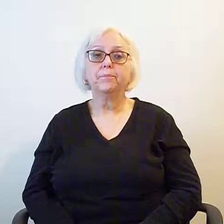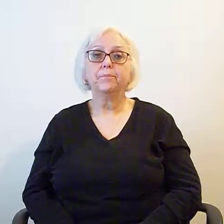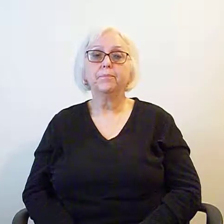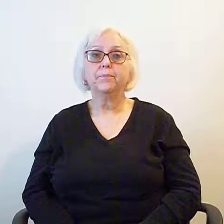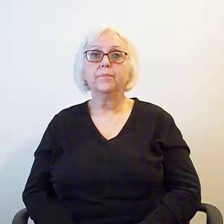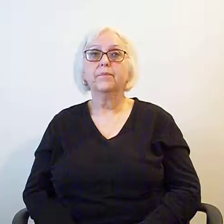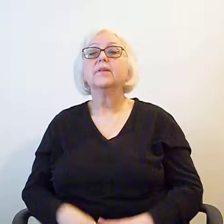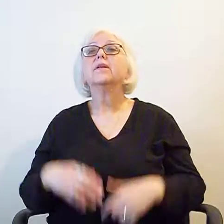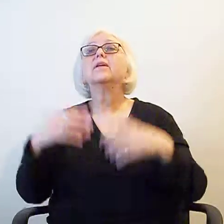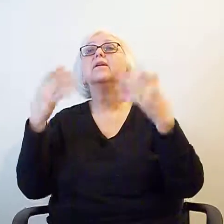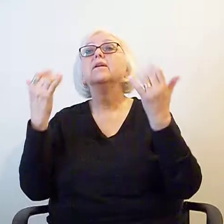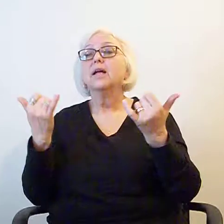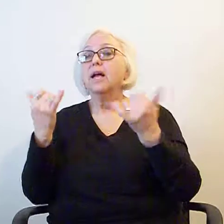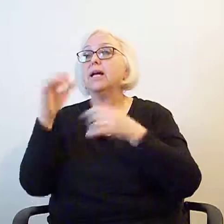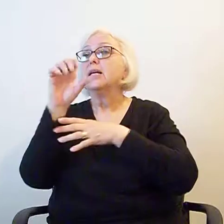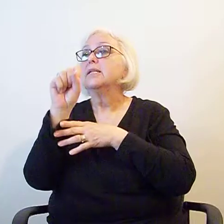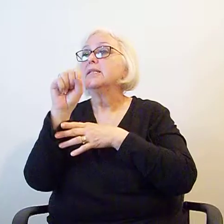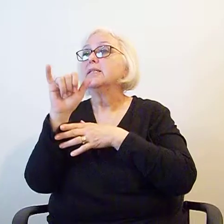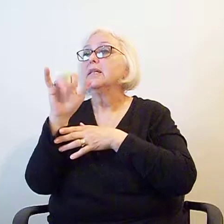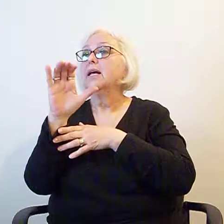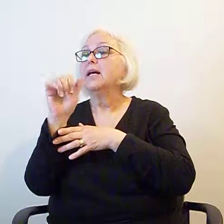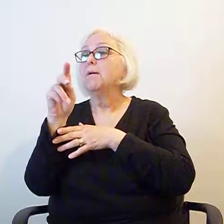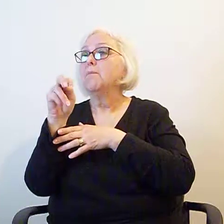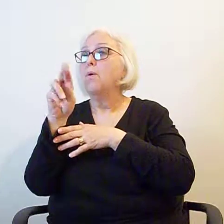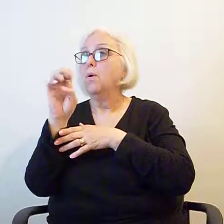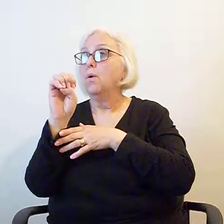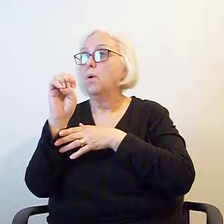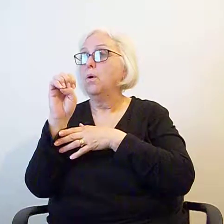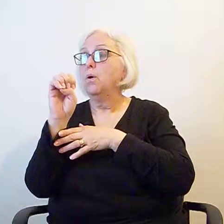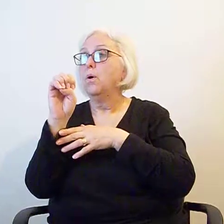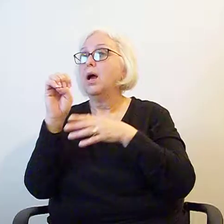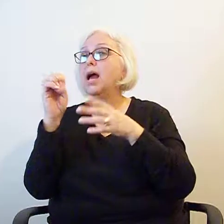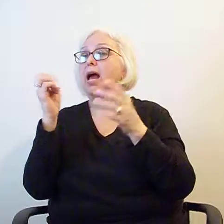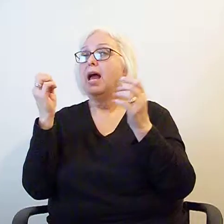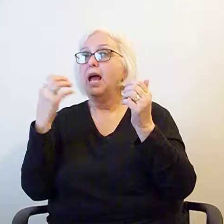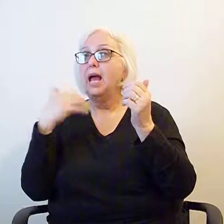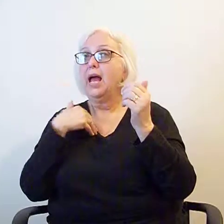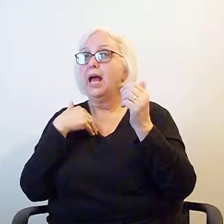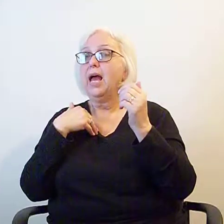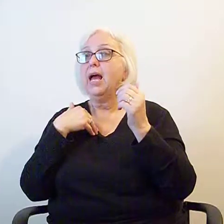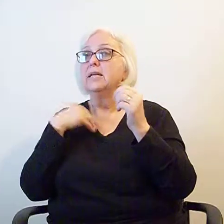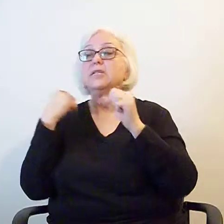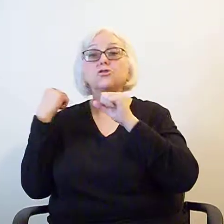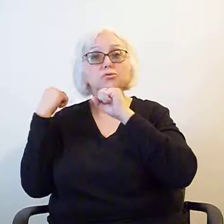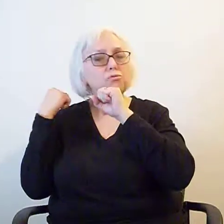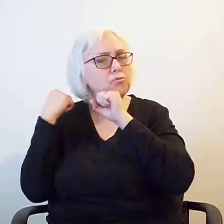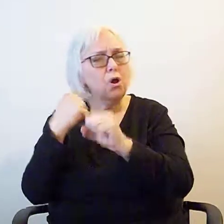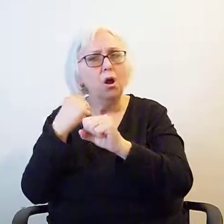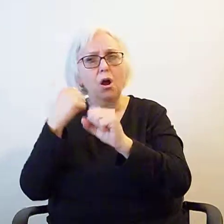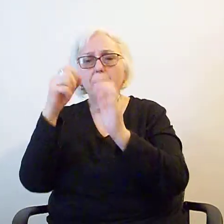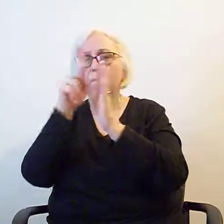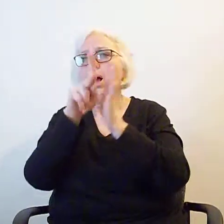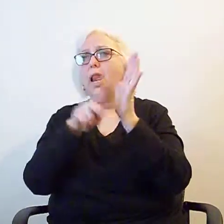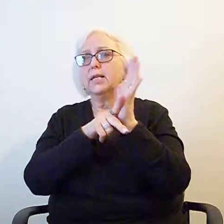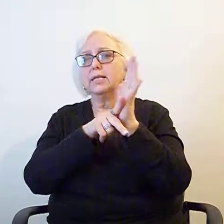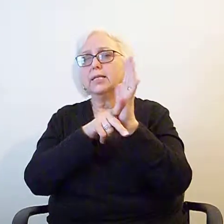Once again, Sycamore has a strong policy regarding